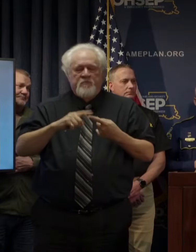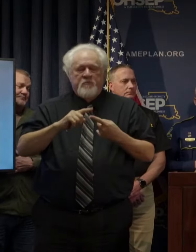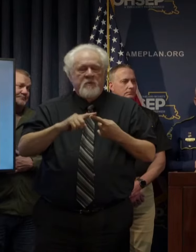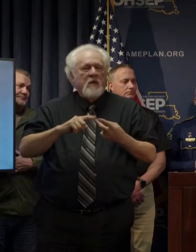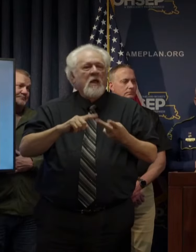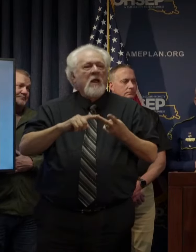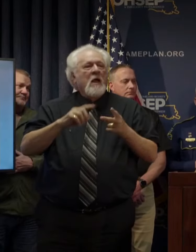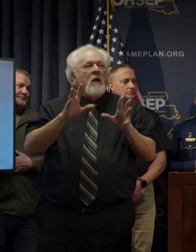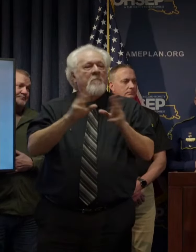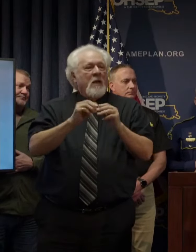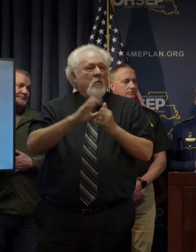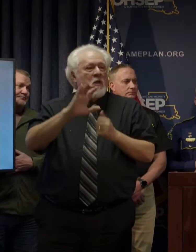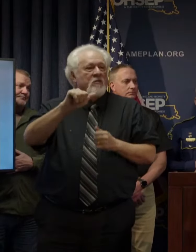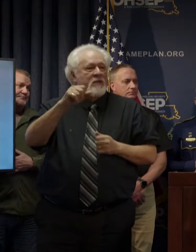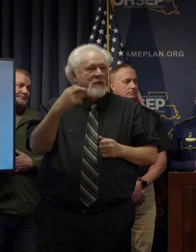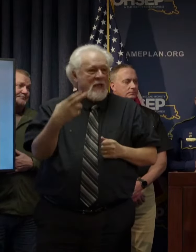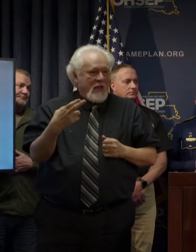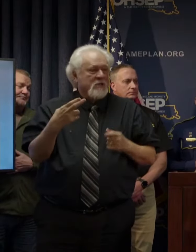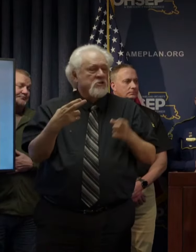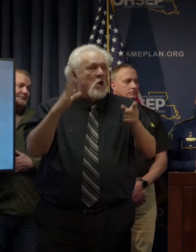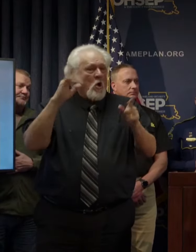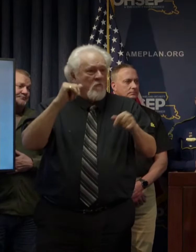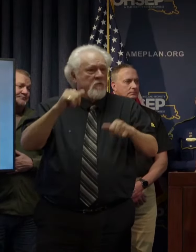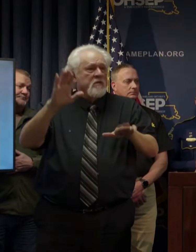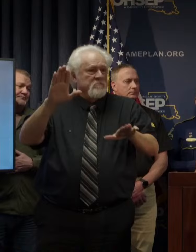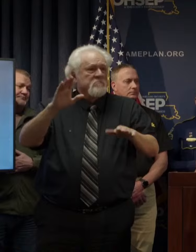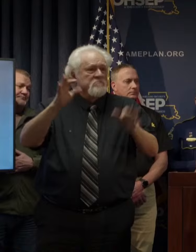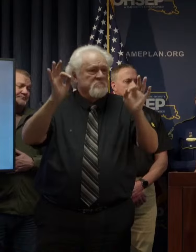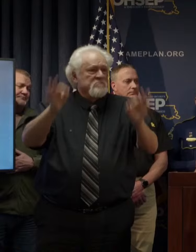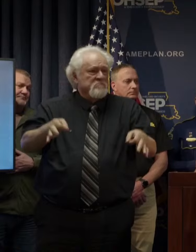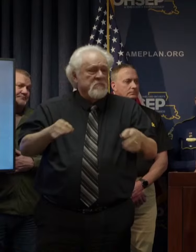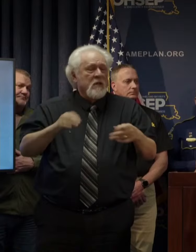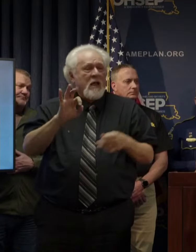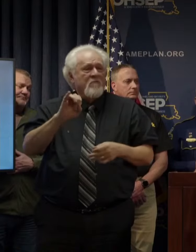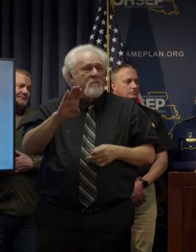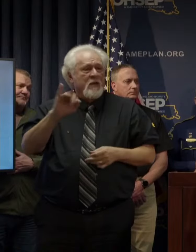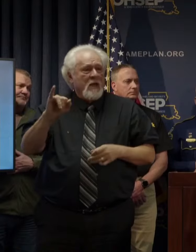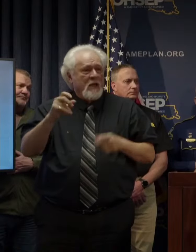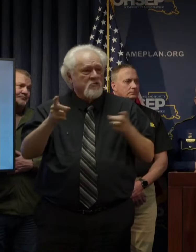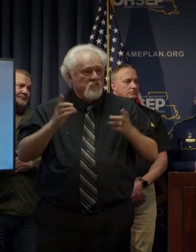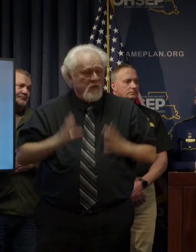who's the incoming, hopefully he'll be confirmed, FBI Director Pam Bondi.